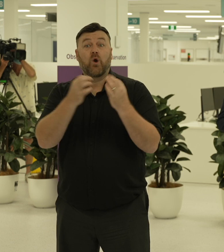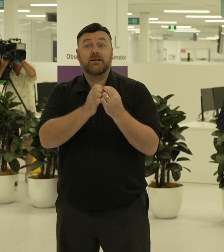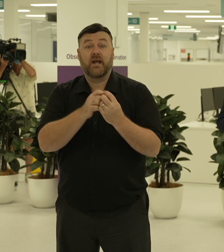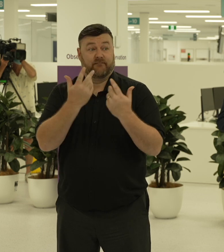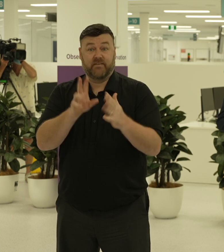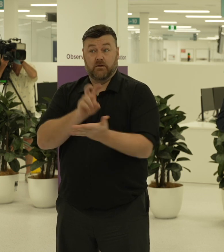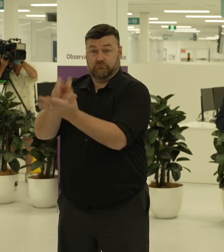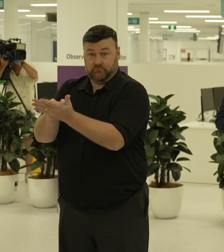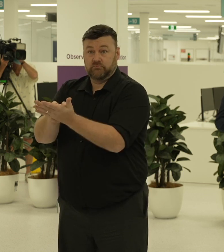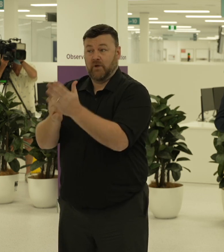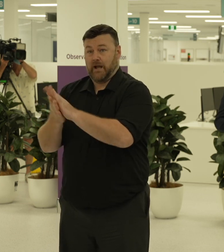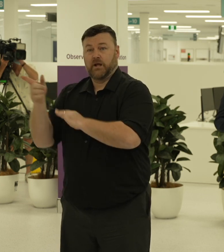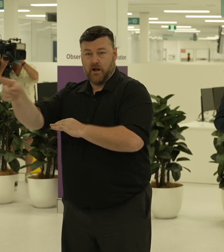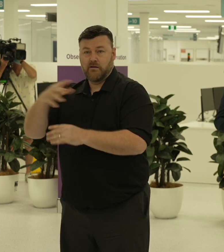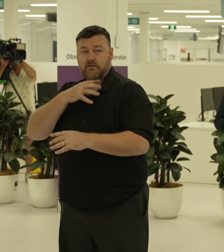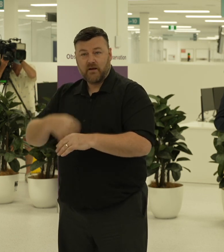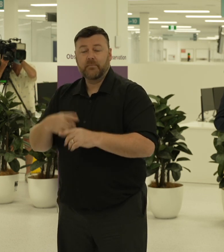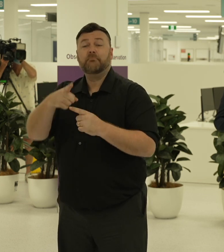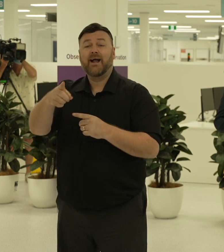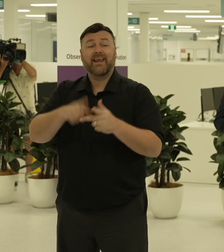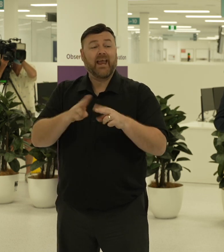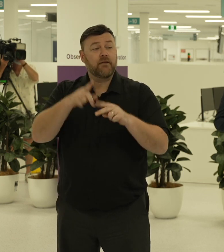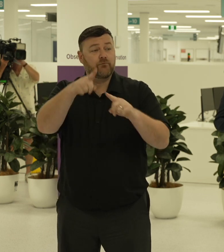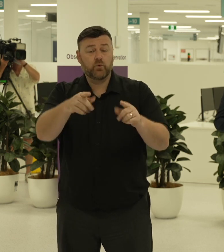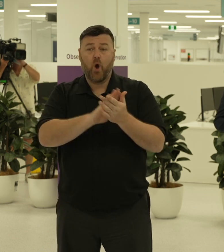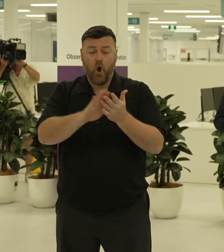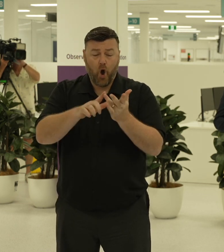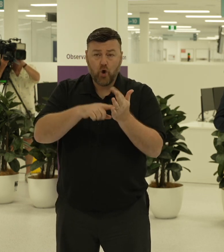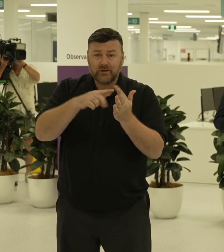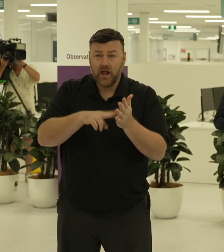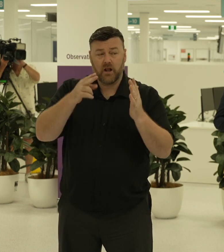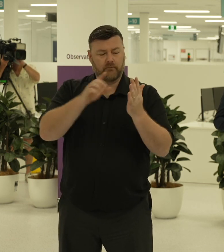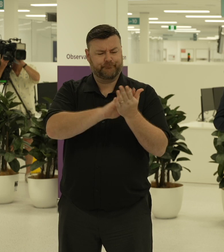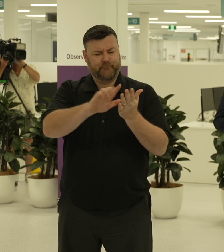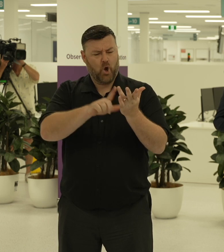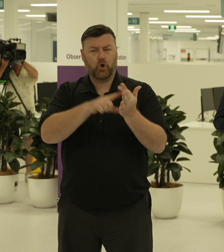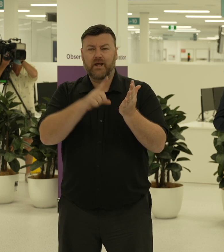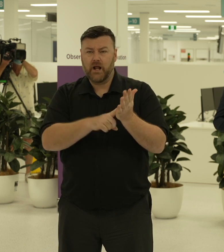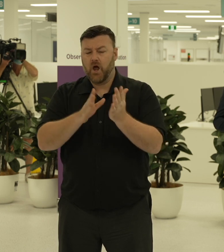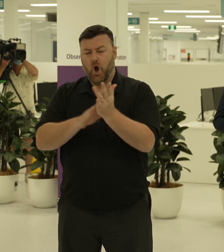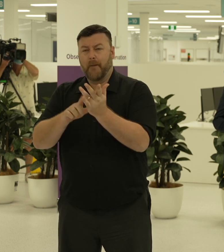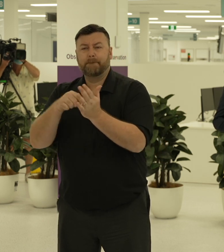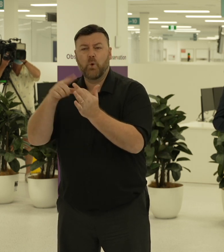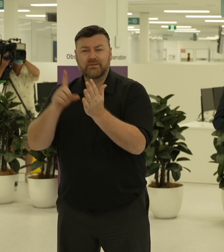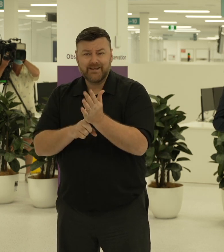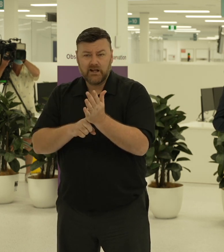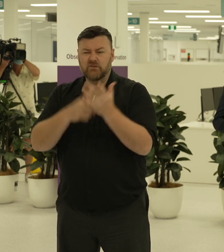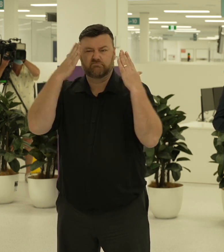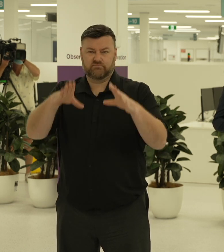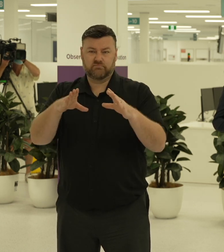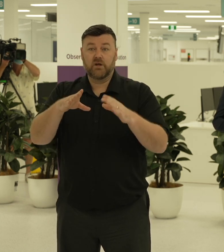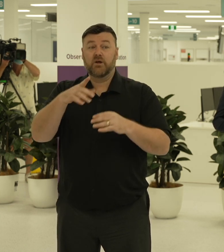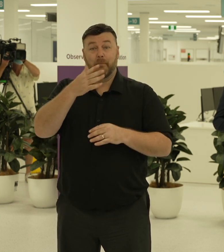run a hotel, a motel, please come forward through Service New South Wales and register your business, because from